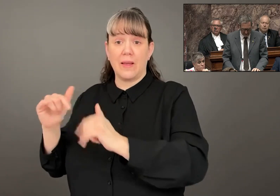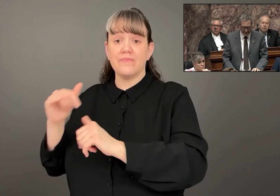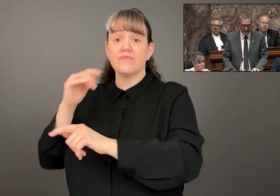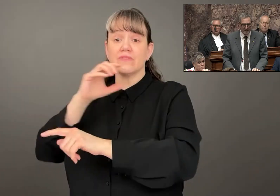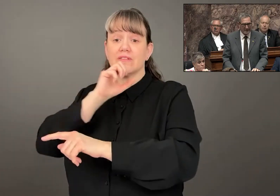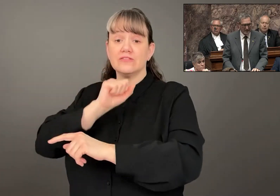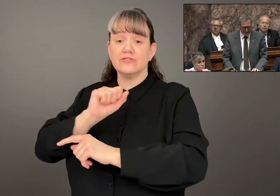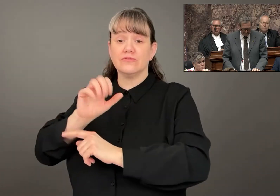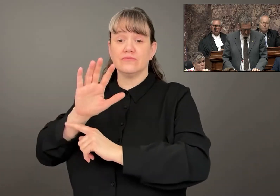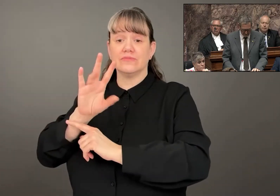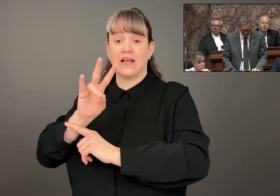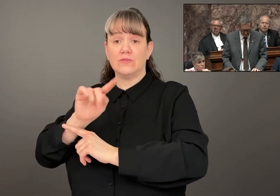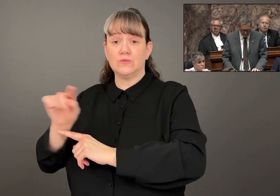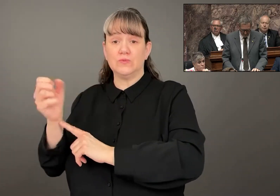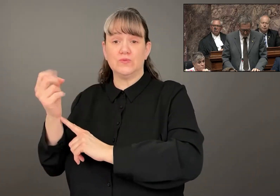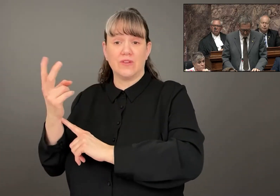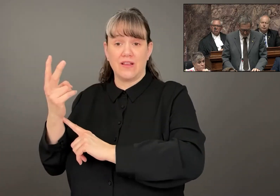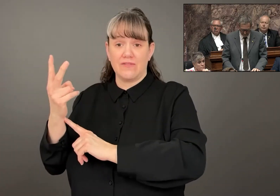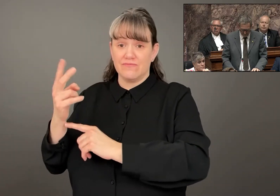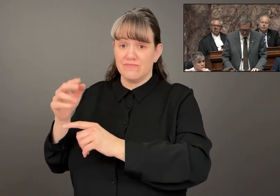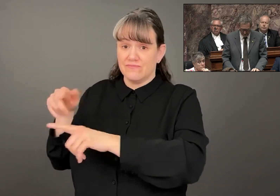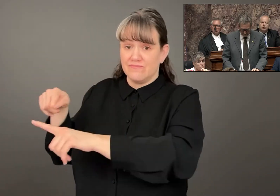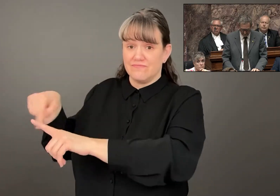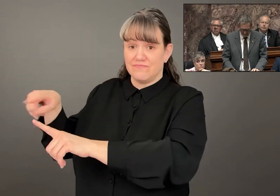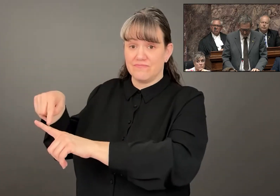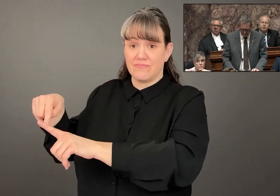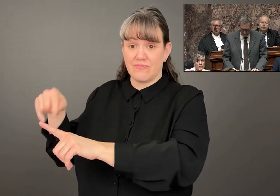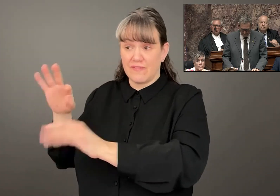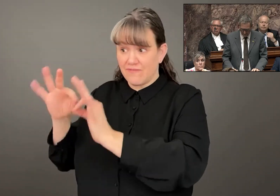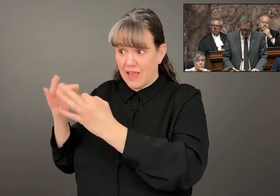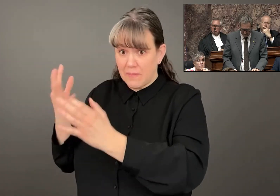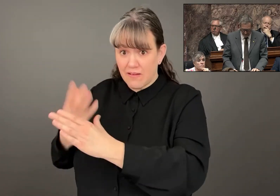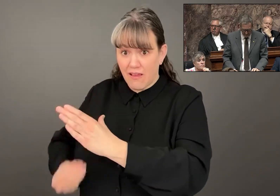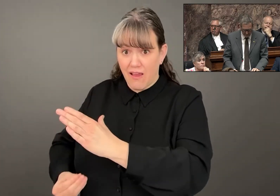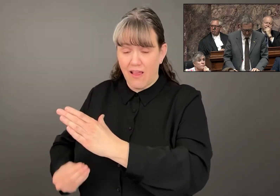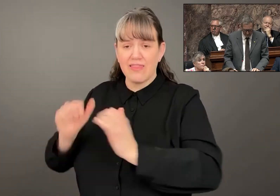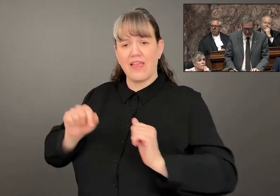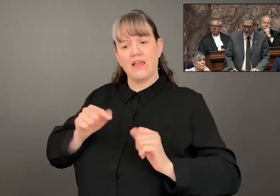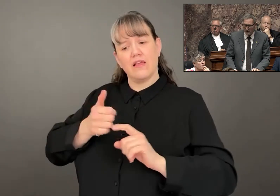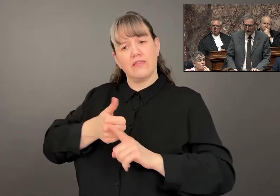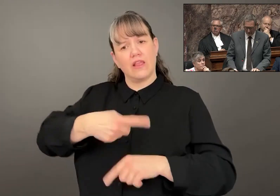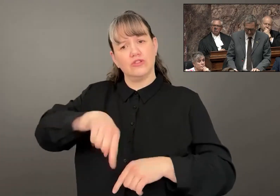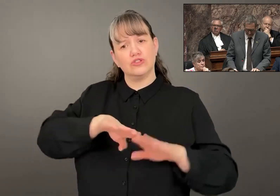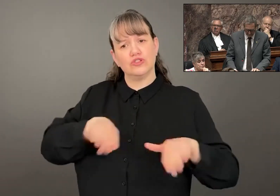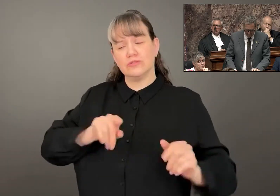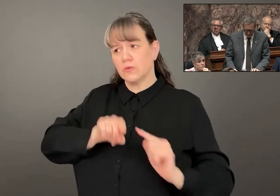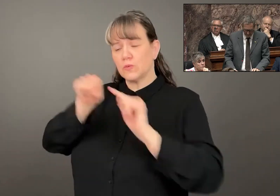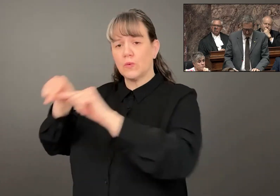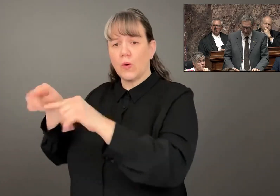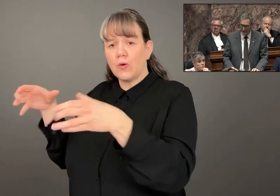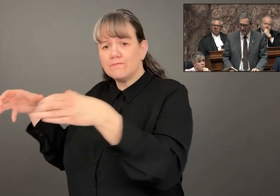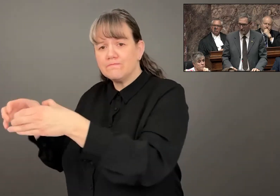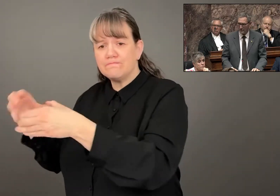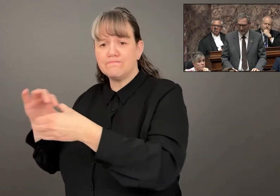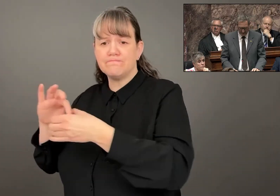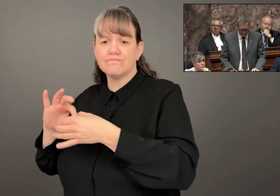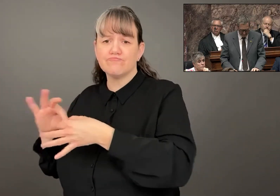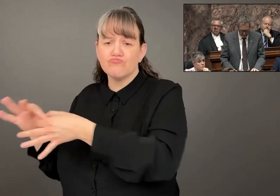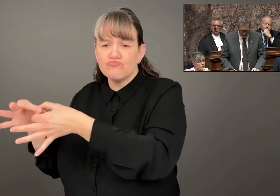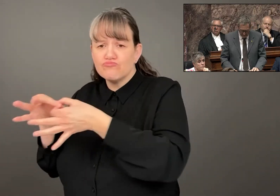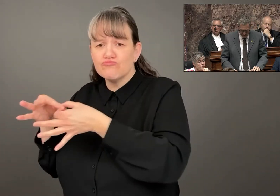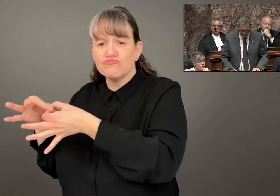comfort, healing, and friendship through this program. For 1 weekend a year, these children are simply allowed to be